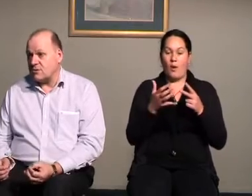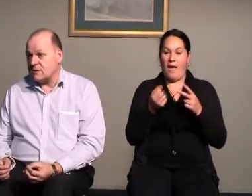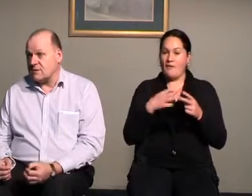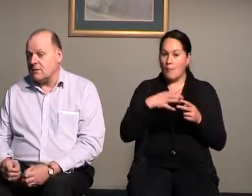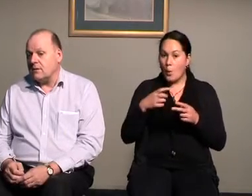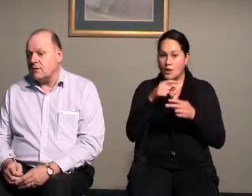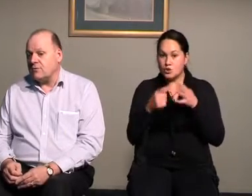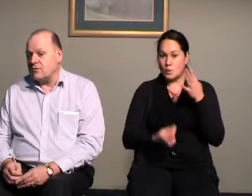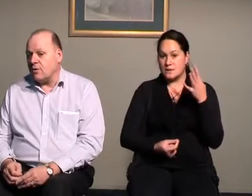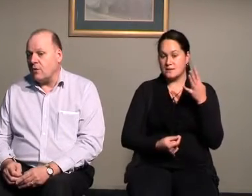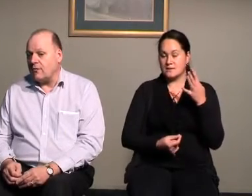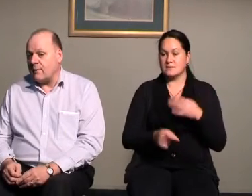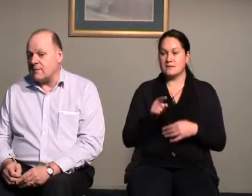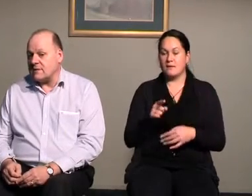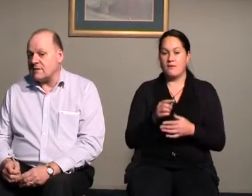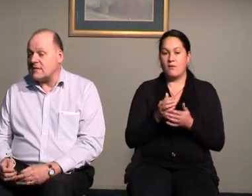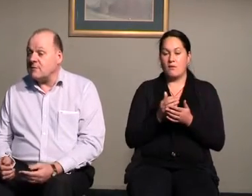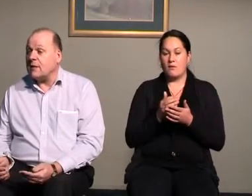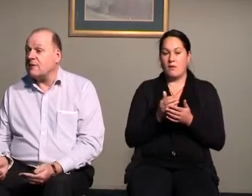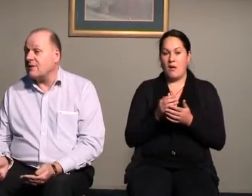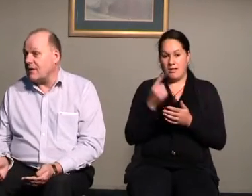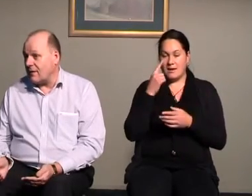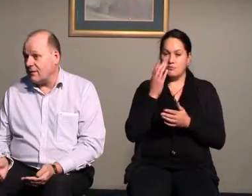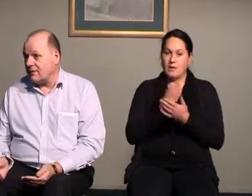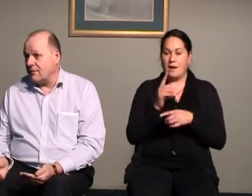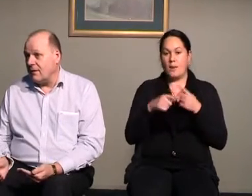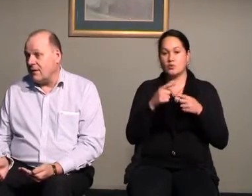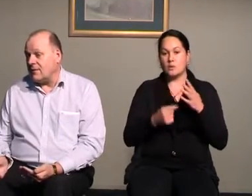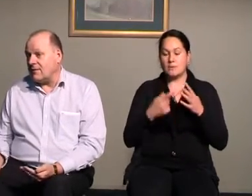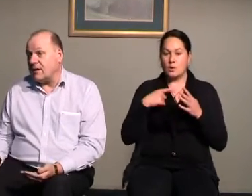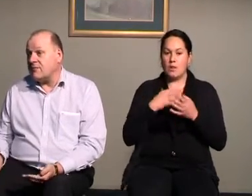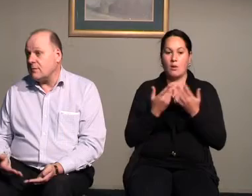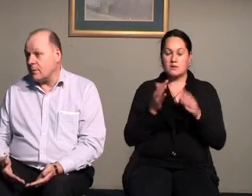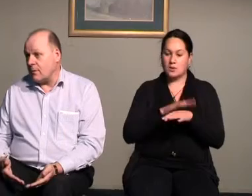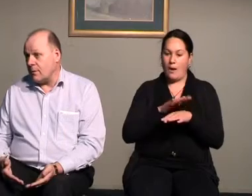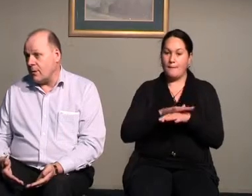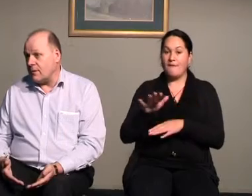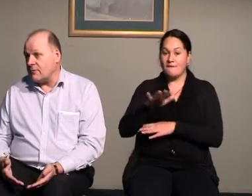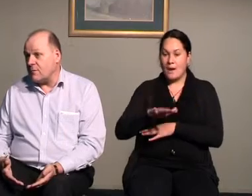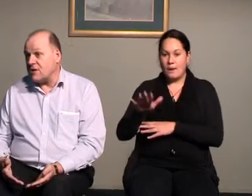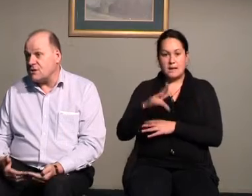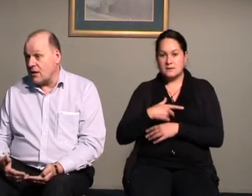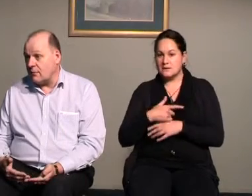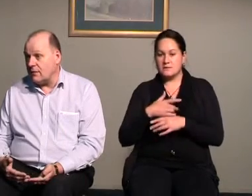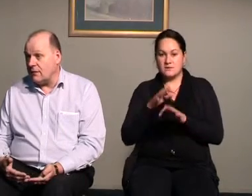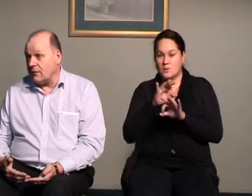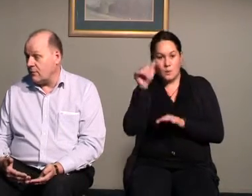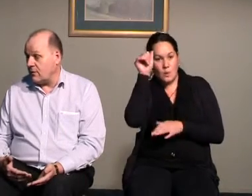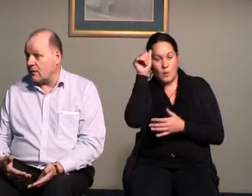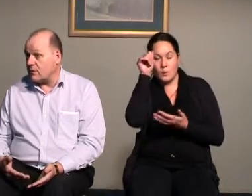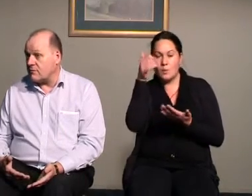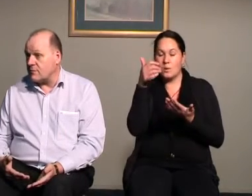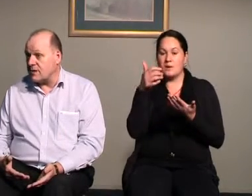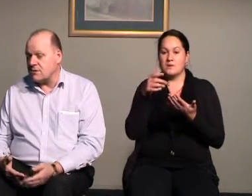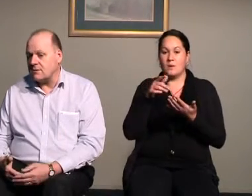about choice. For too long, families, in a sense, have been kept in the dark. And if they're given the appropriate information, timely and